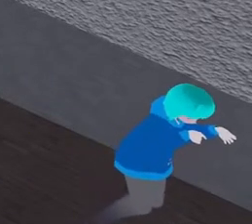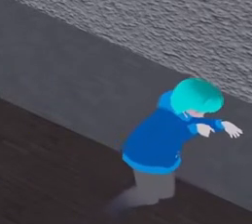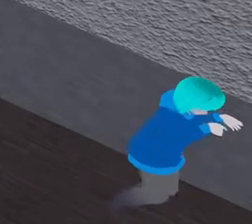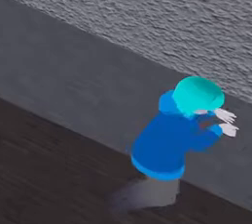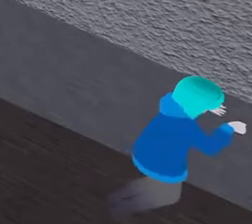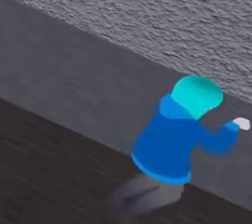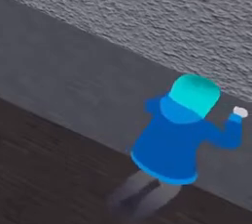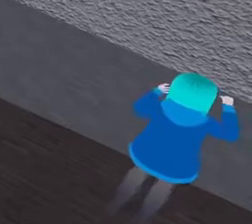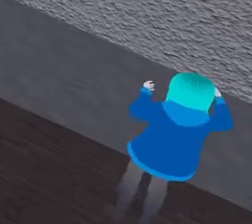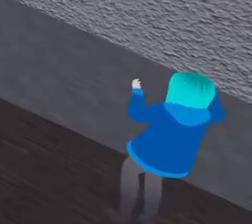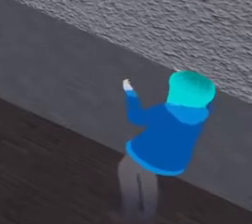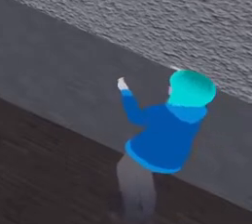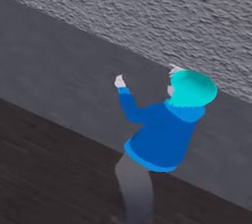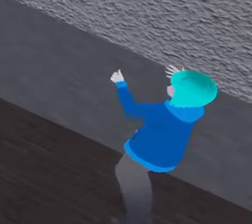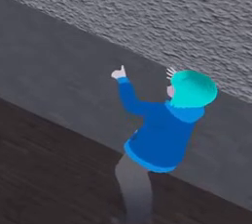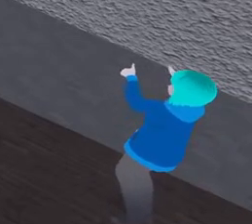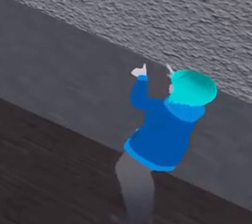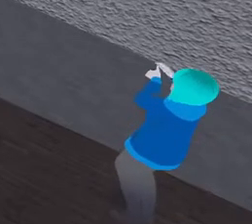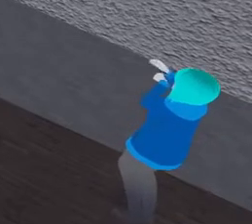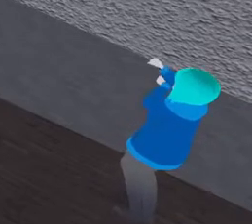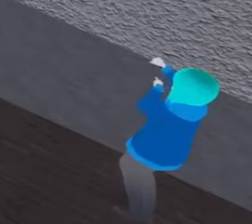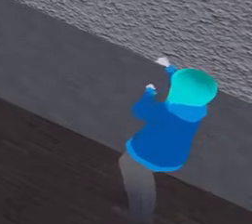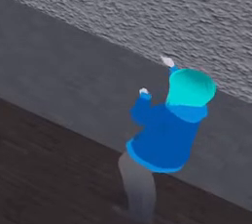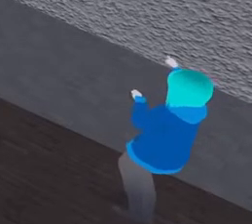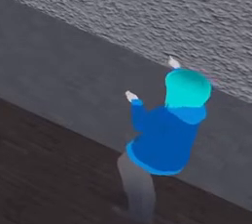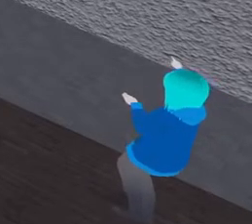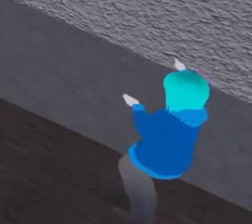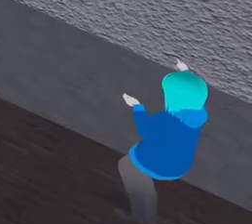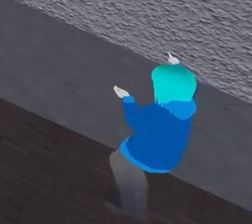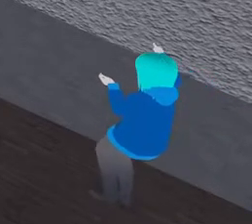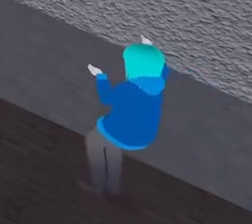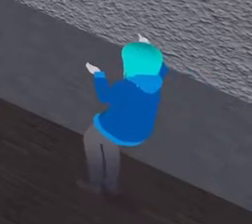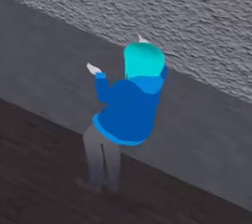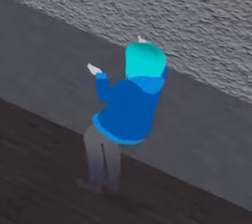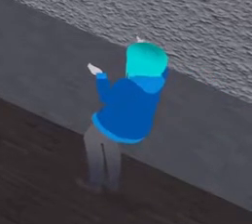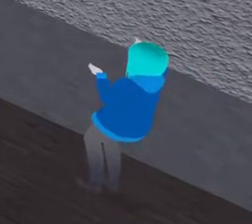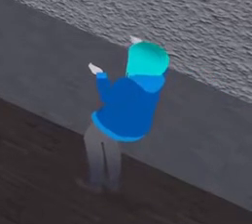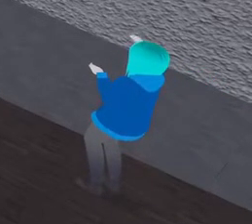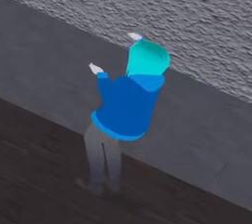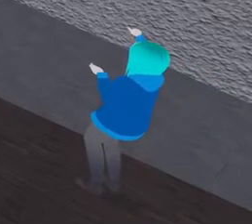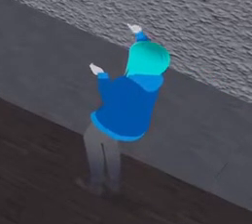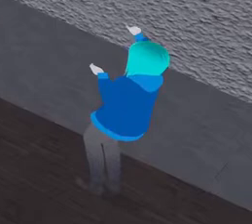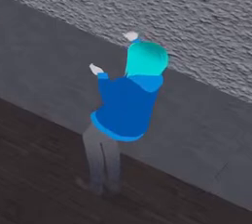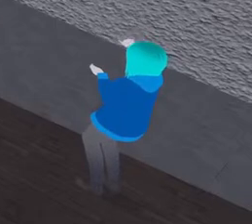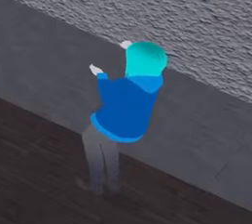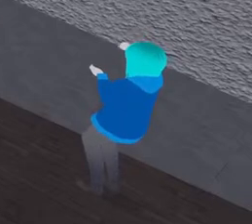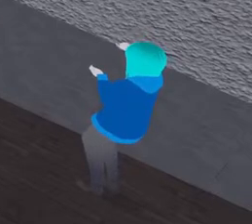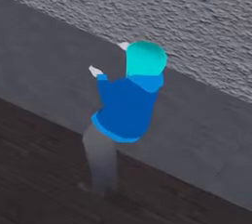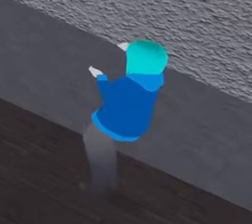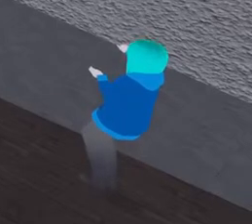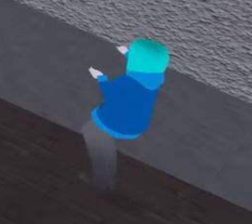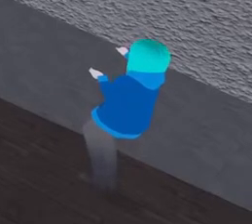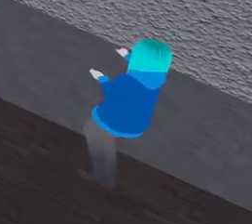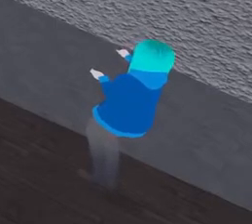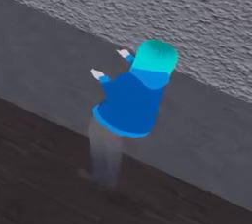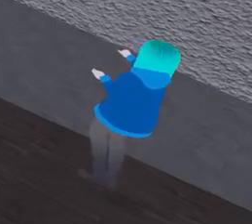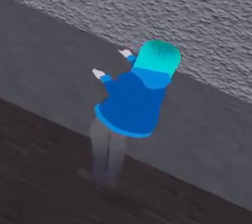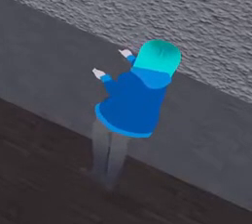your screen and just make sure that the little microphone icon has the slash through it. The reason is this is really important